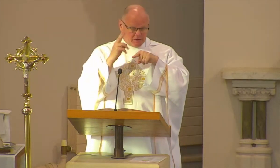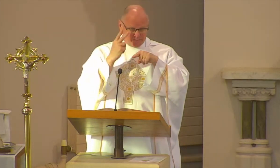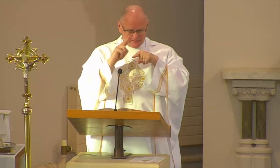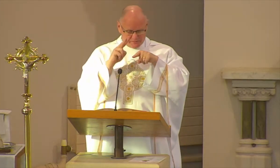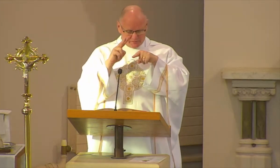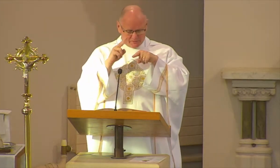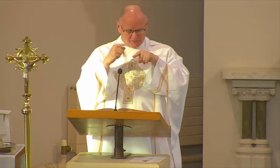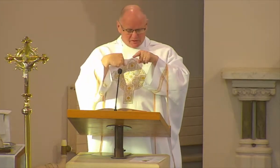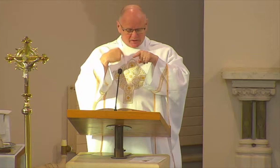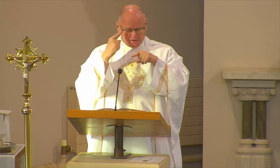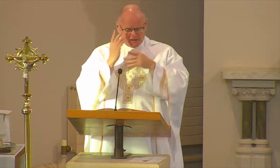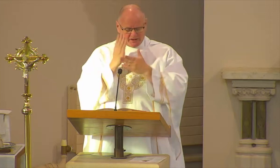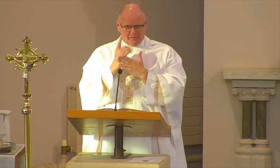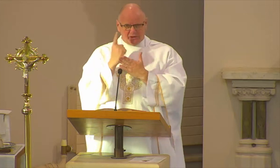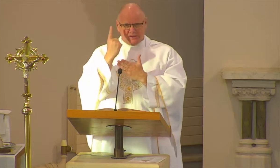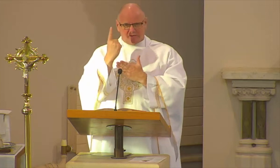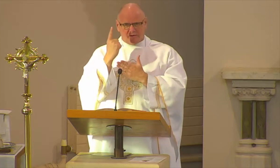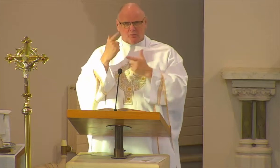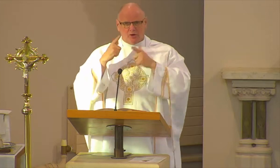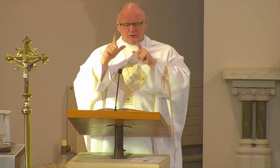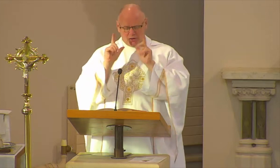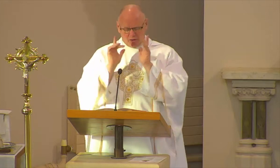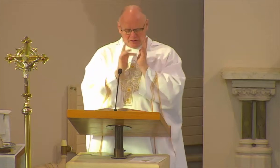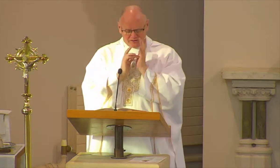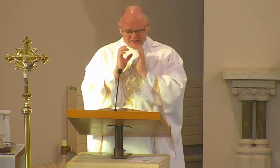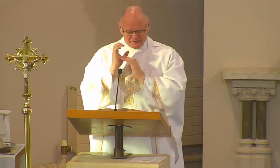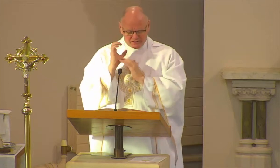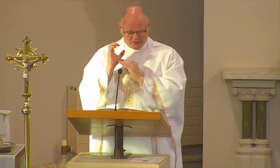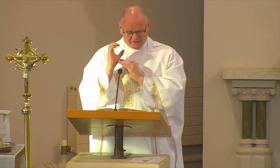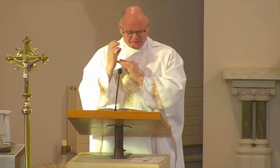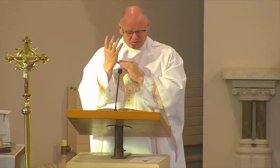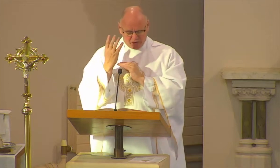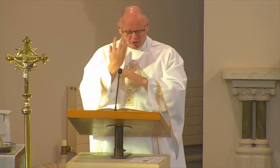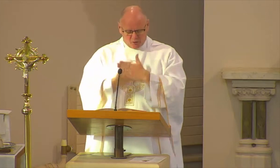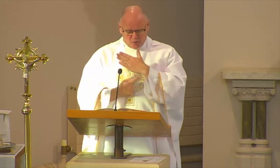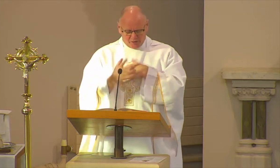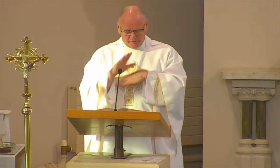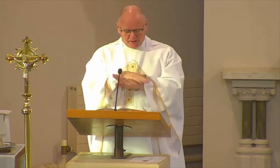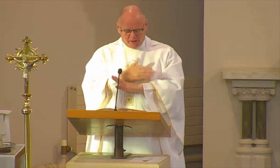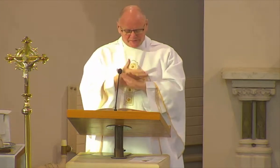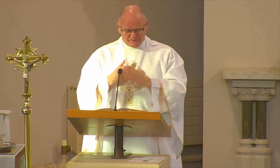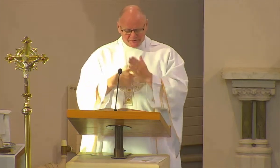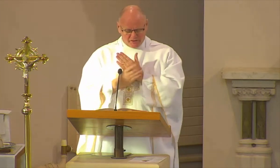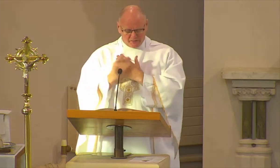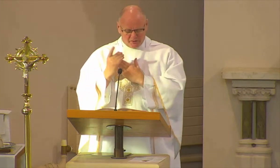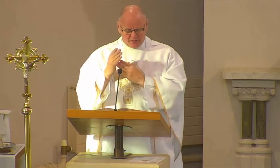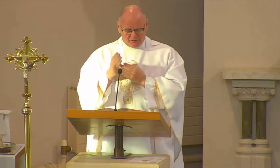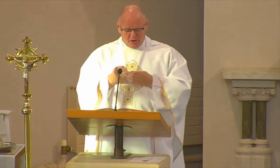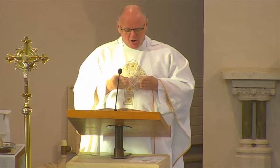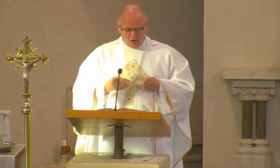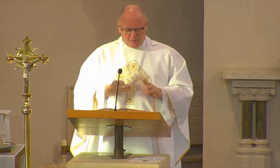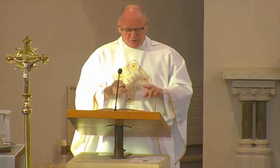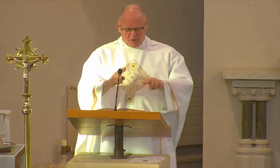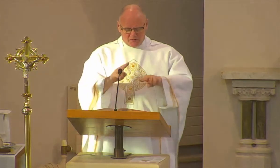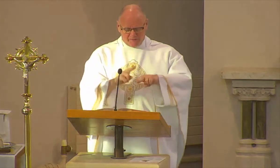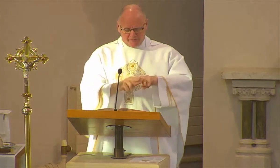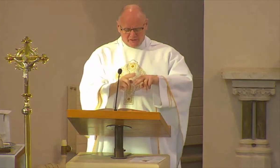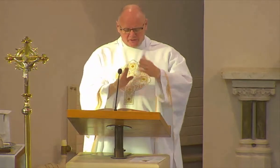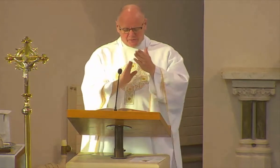invisible. I believe in one Lord Jesus Christ, only begotten Son of God, born of the Father